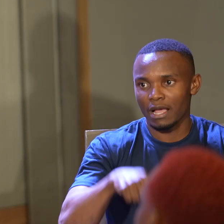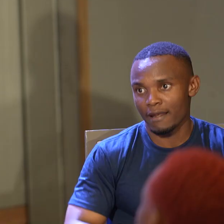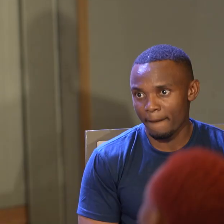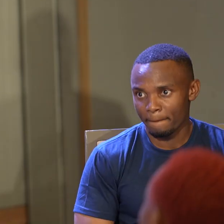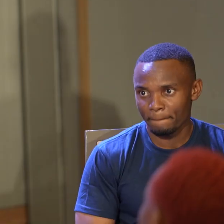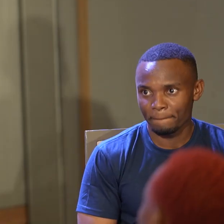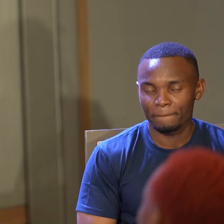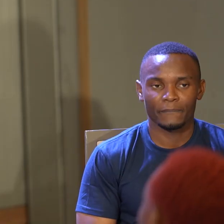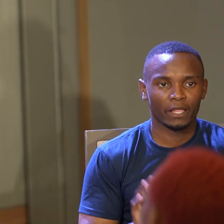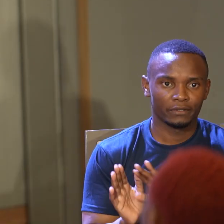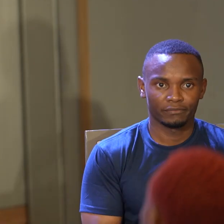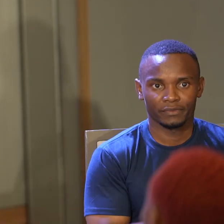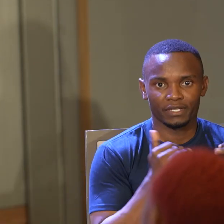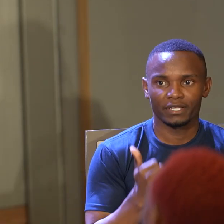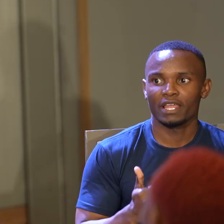Now,